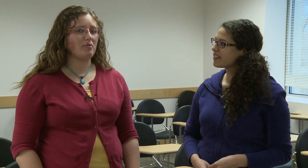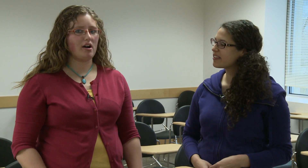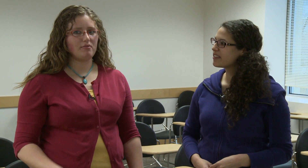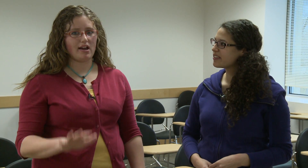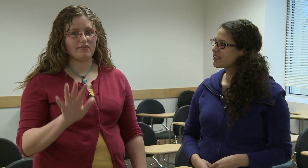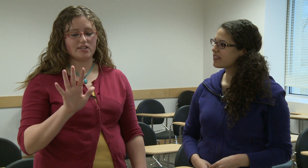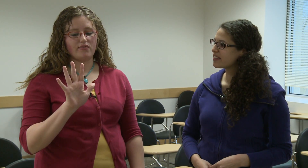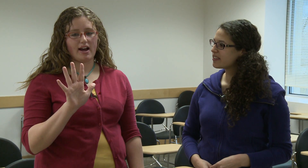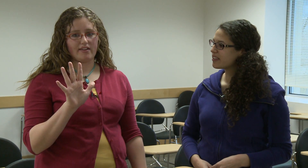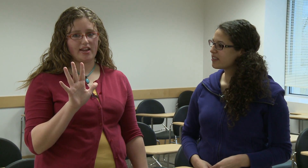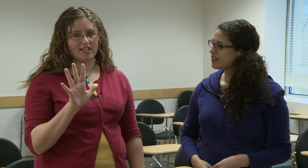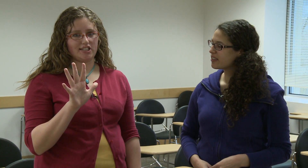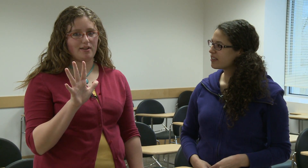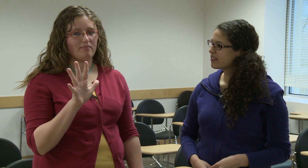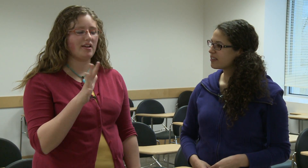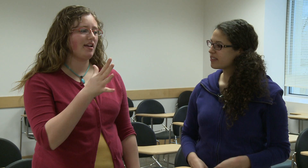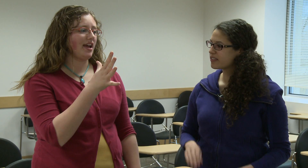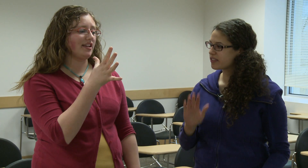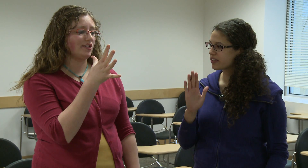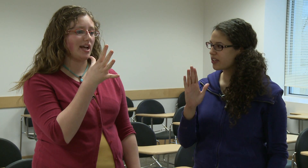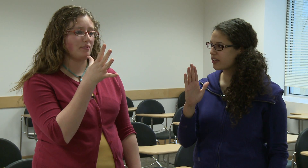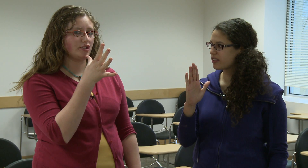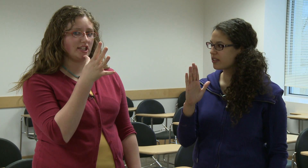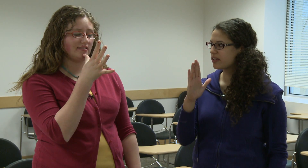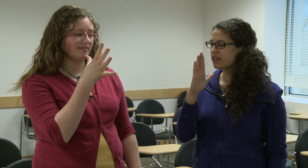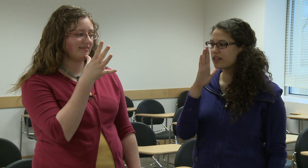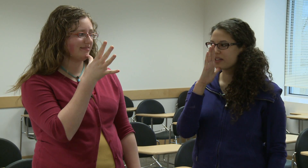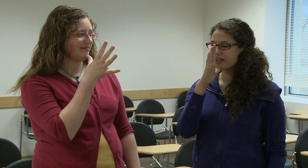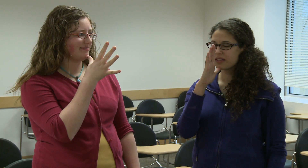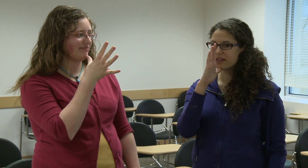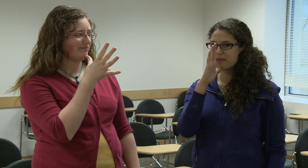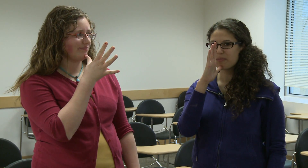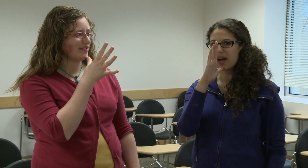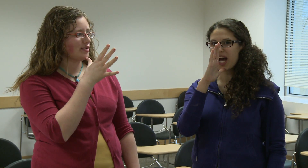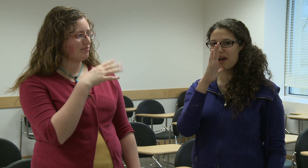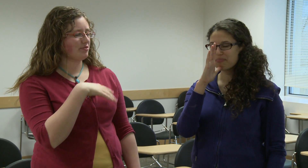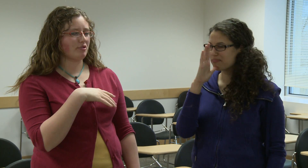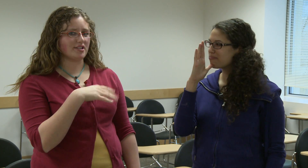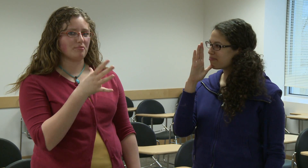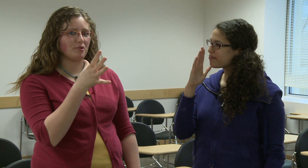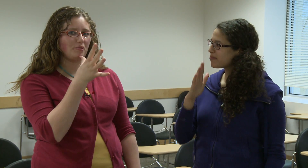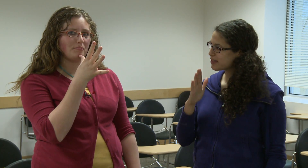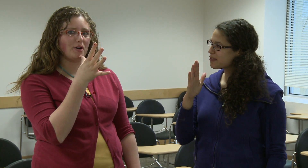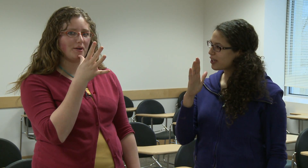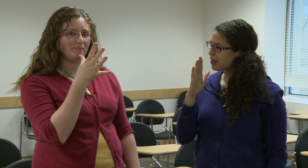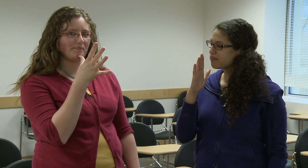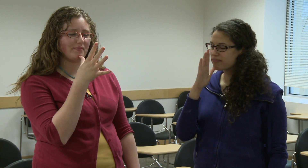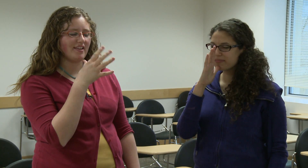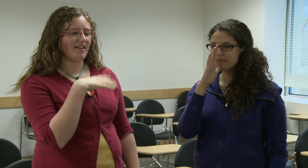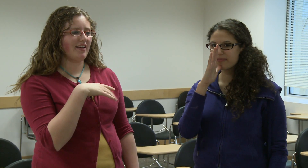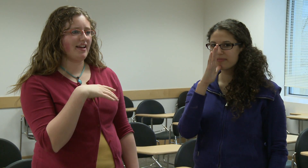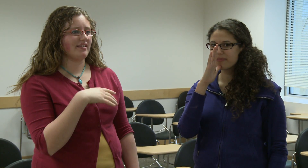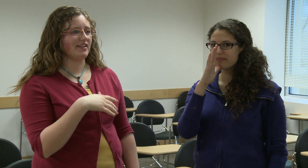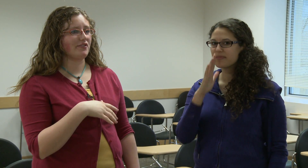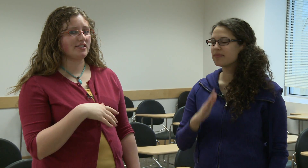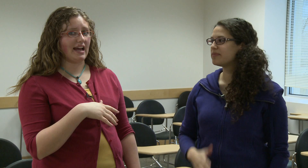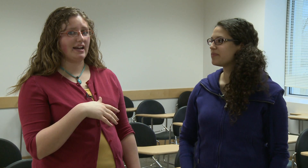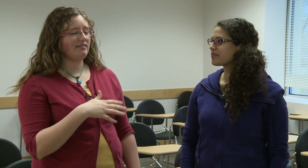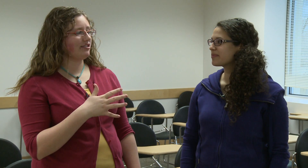mom, you have this 5 hand shape, and you tap your chin. Pretty simple, mom. And then for dad, you do the